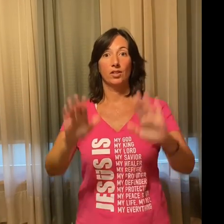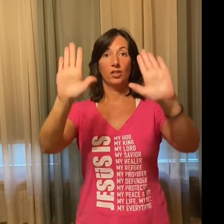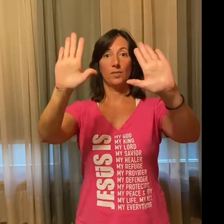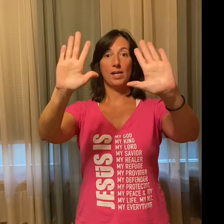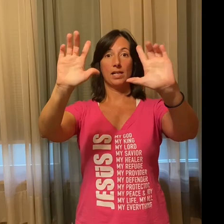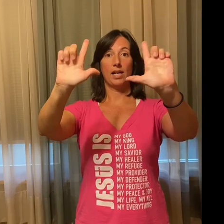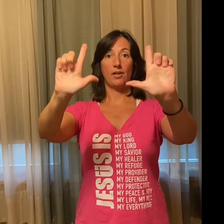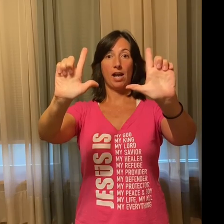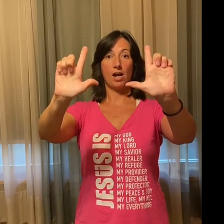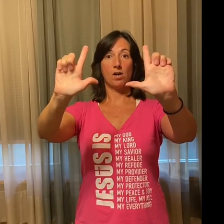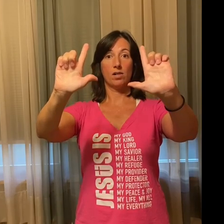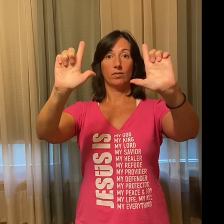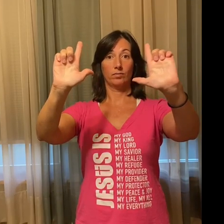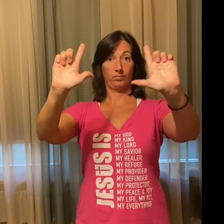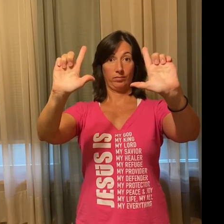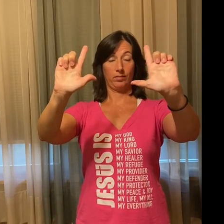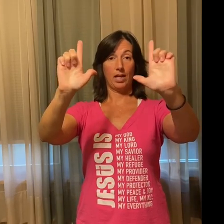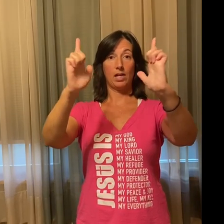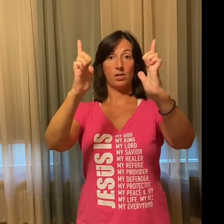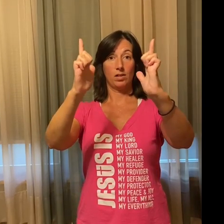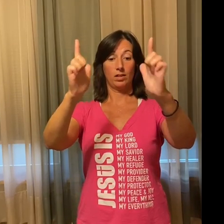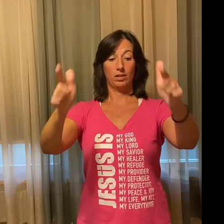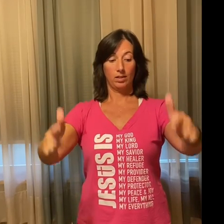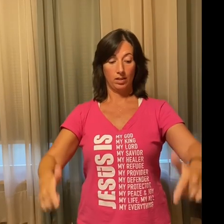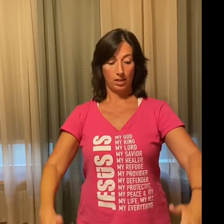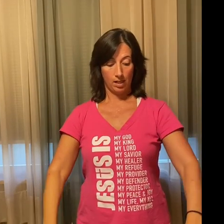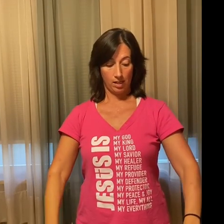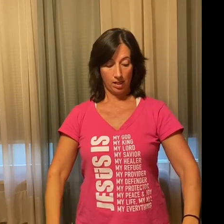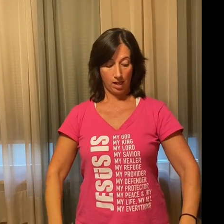life. Gonna make a letter L, L.